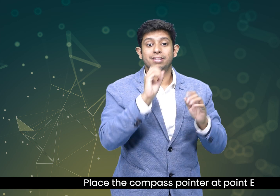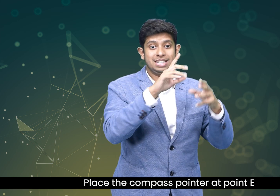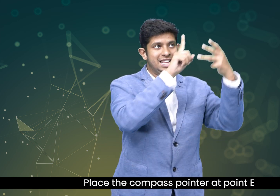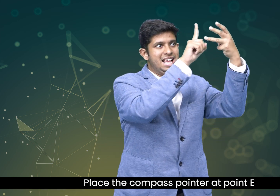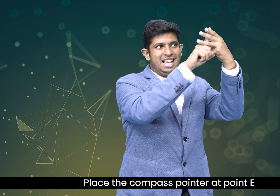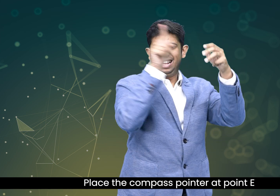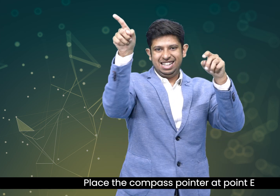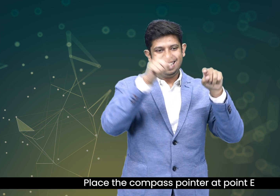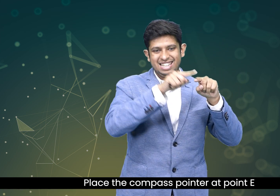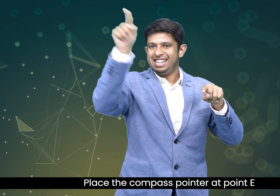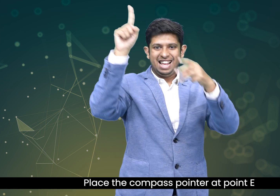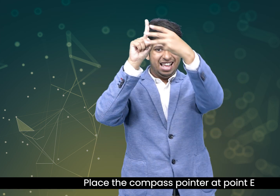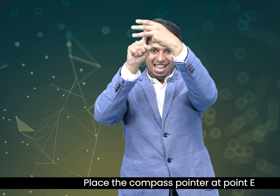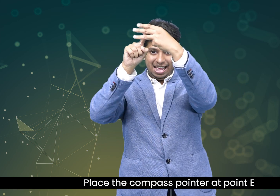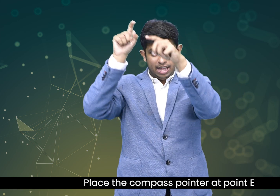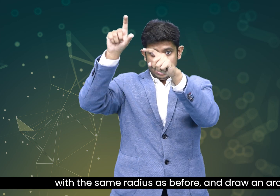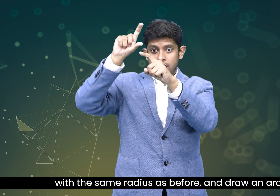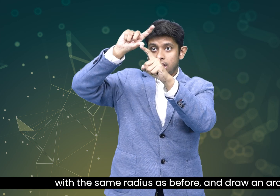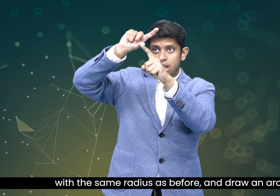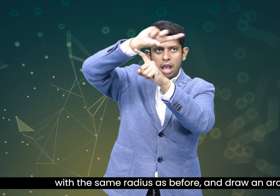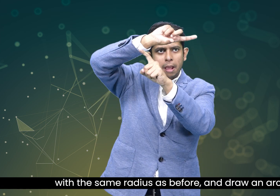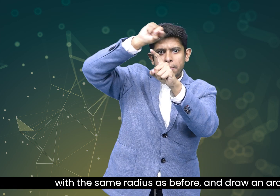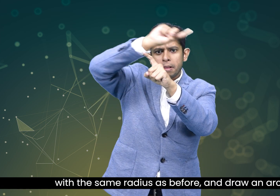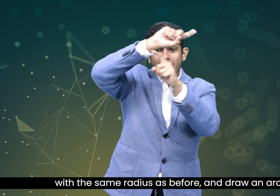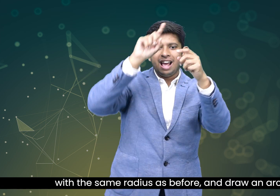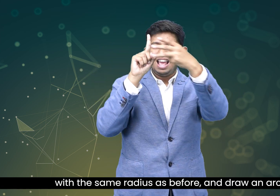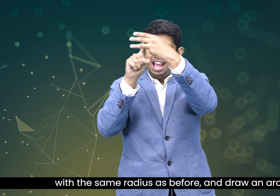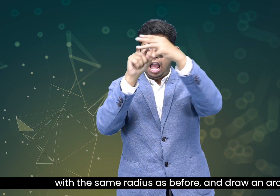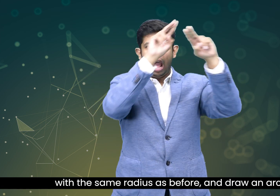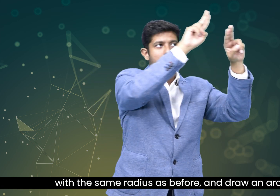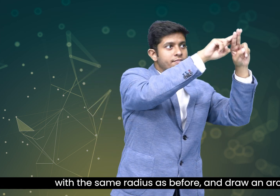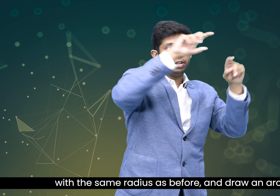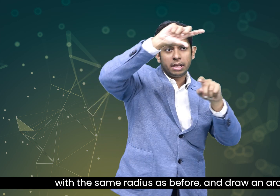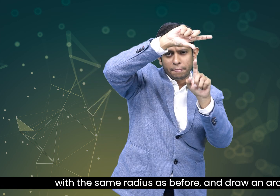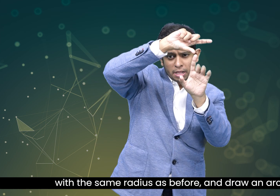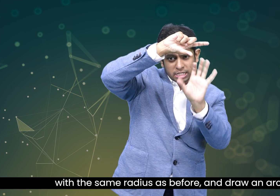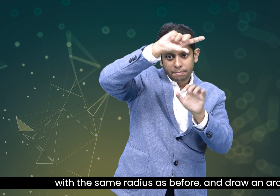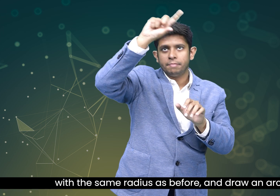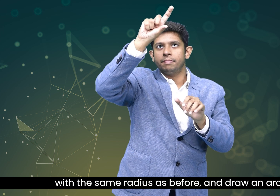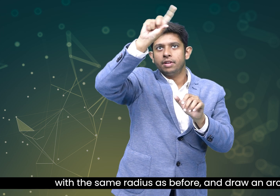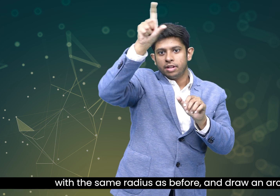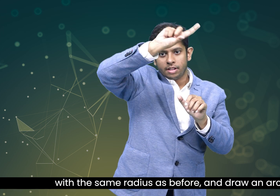Place the compass pointer at point E with the same radius as before and draw an arc.